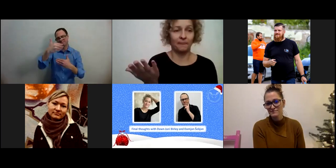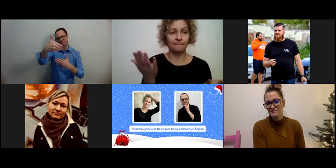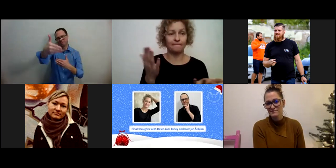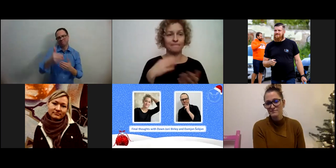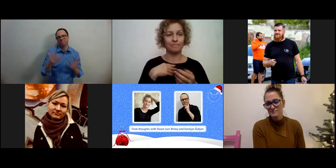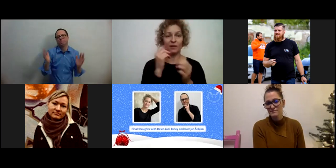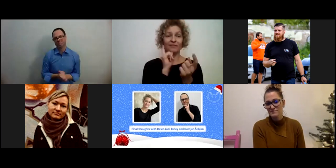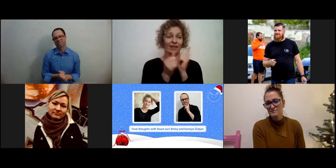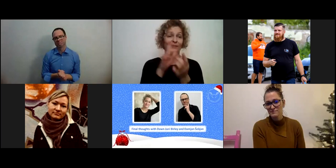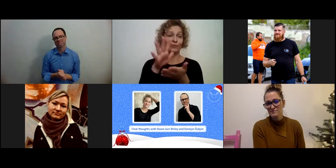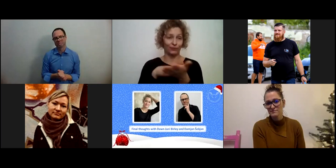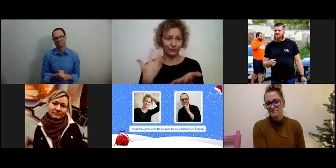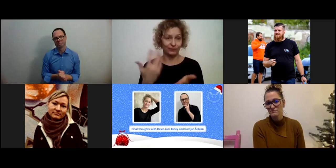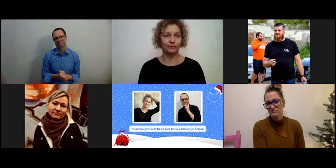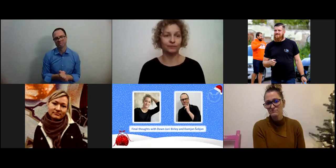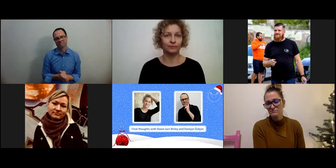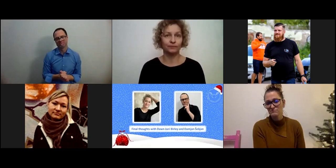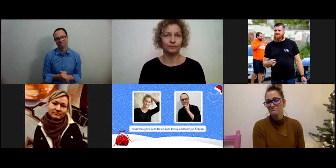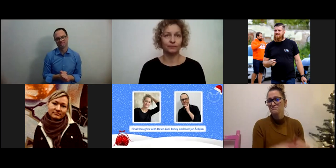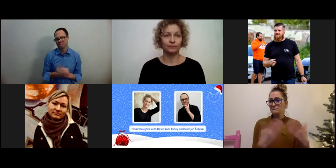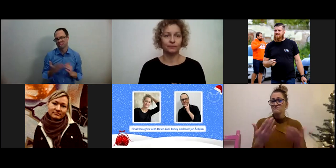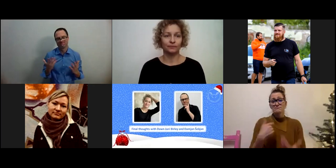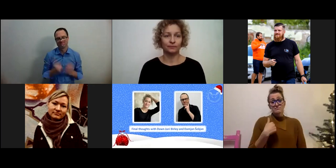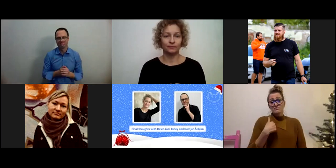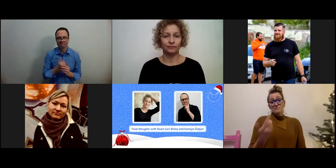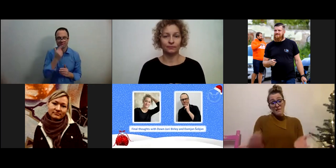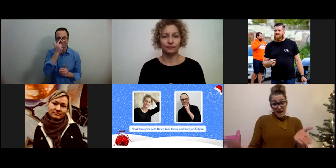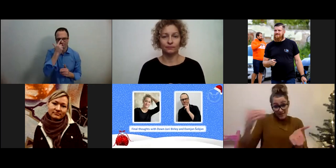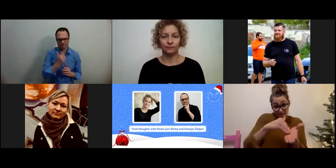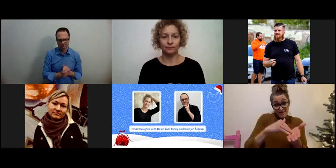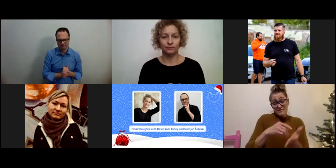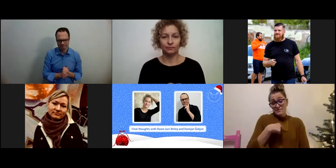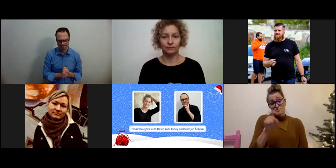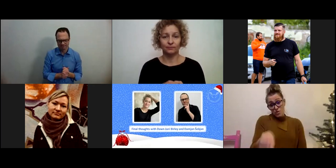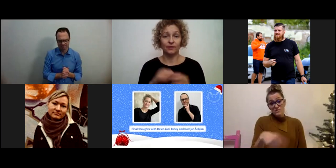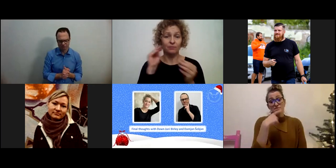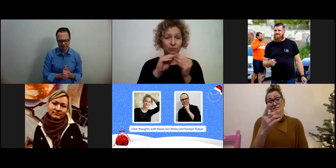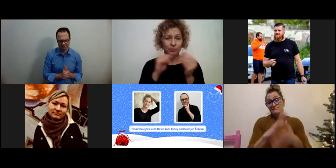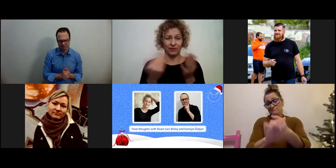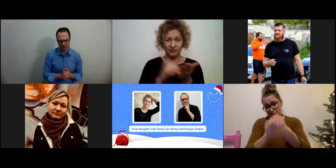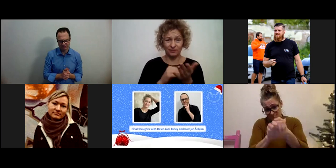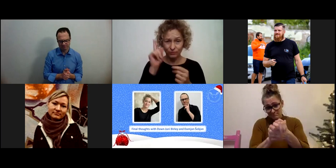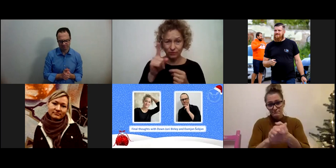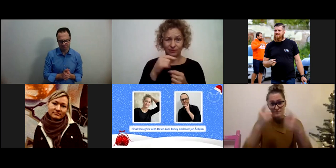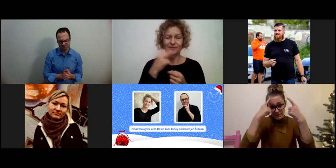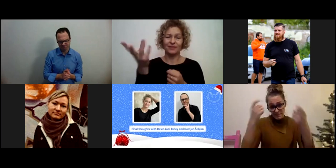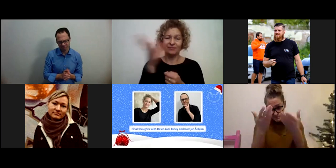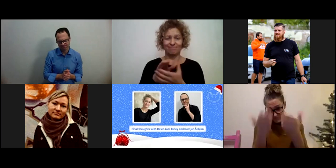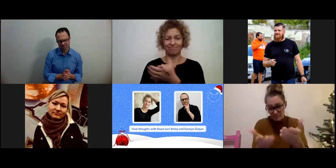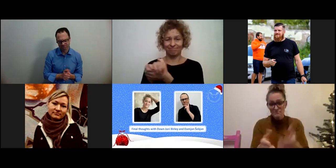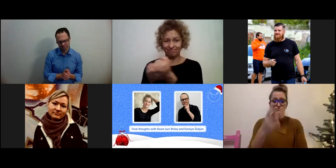It really depends on the will of the deaf interpreters to continue working on a voluntary